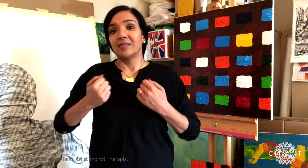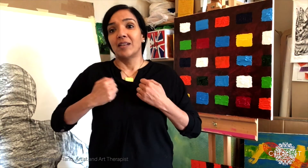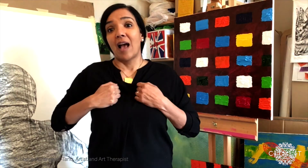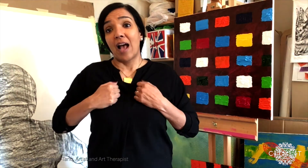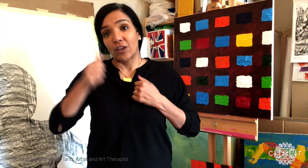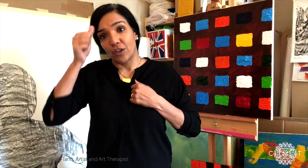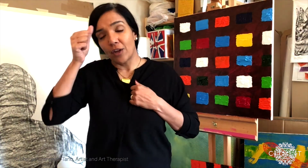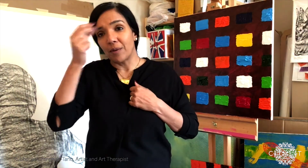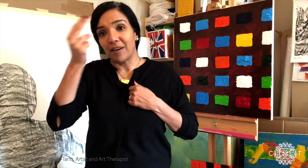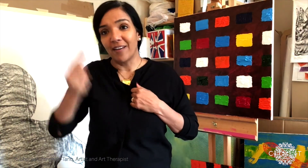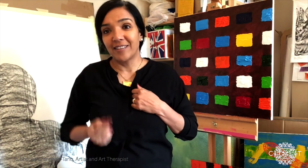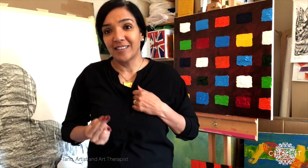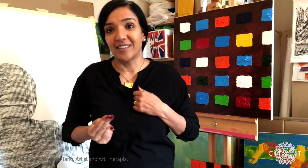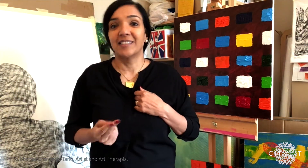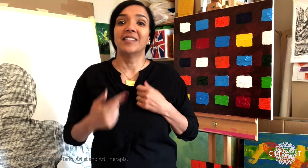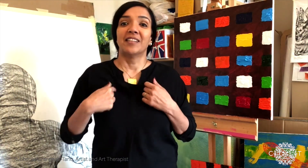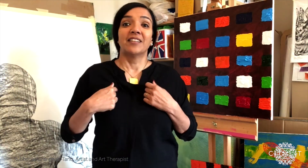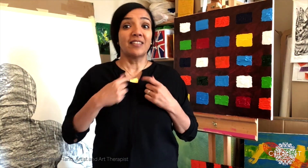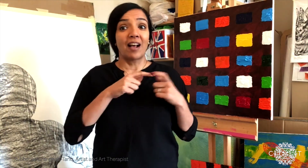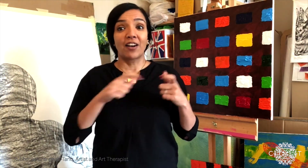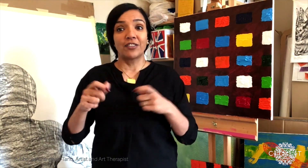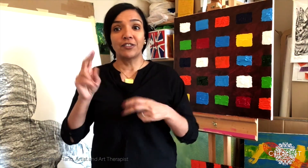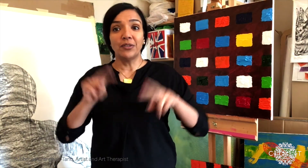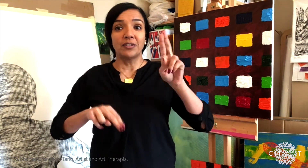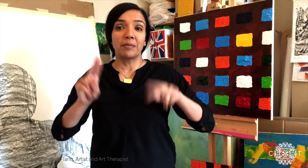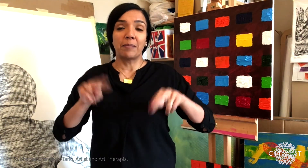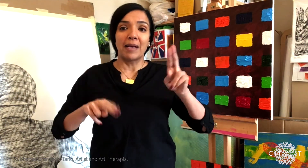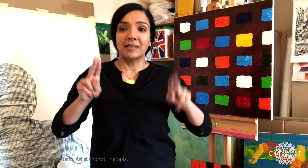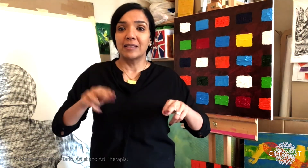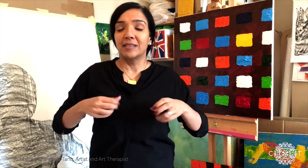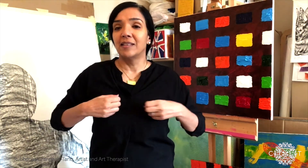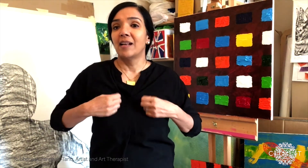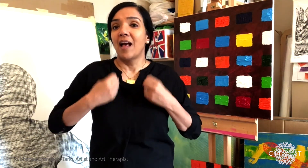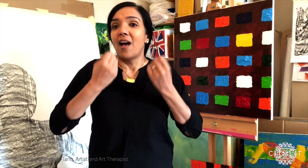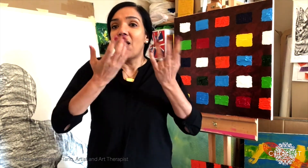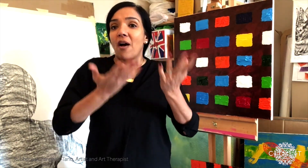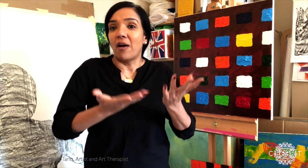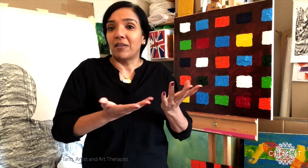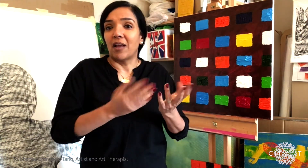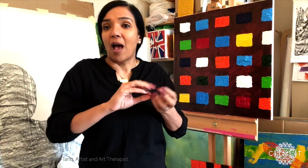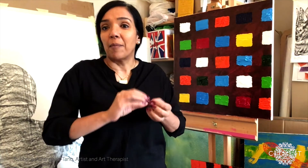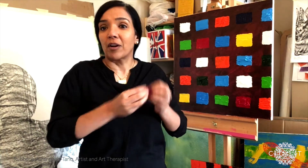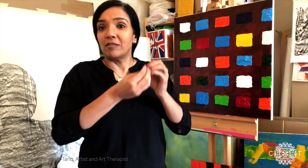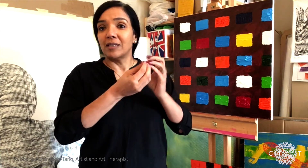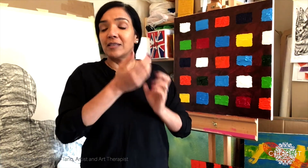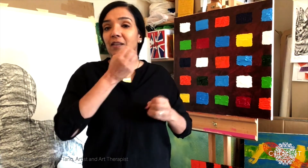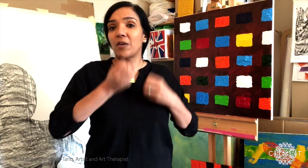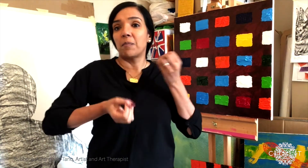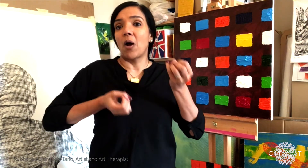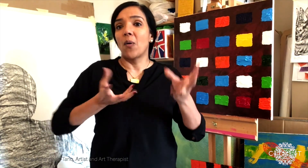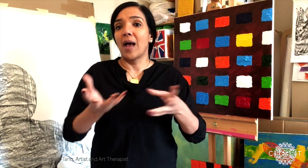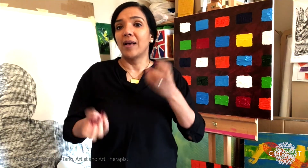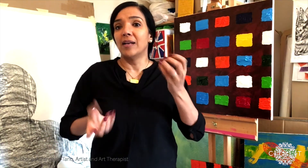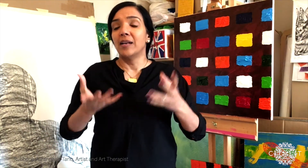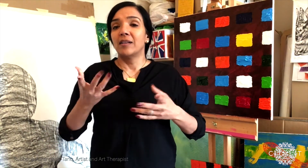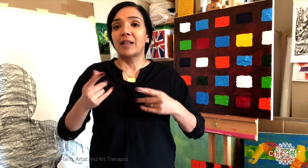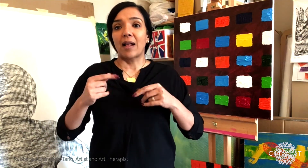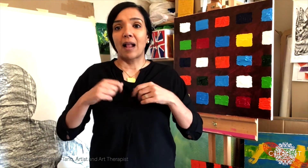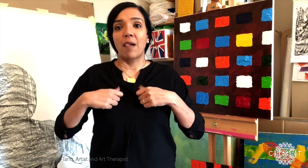as you know I'm an artist, so I continue to be painting and I'm creative in my way that helped me